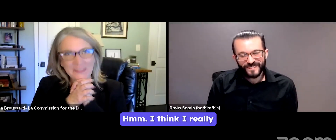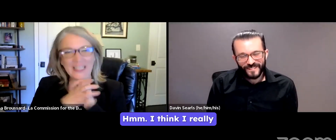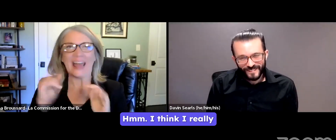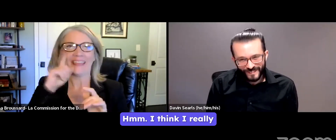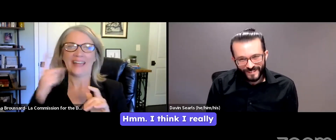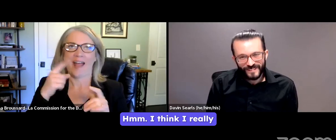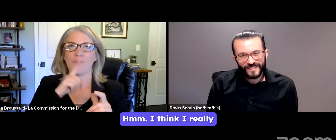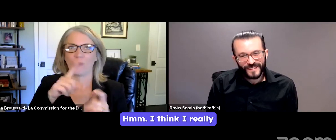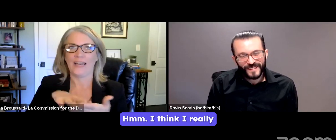Hmm.